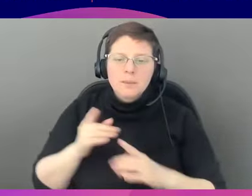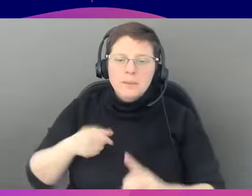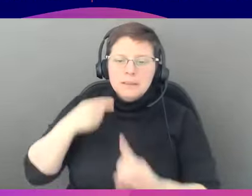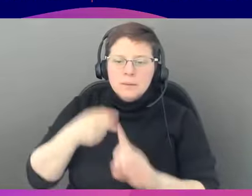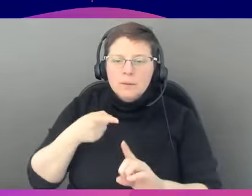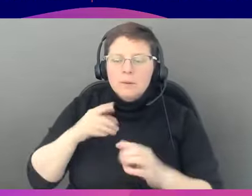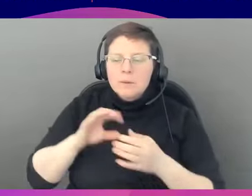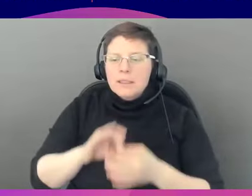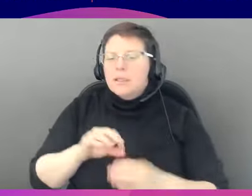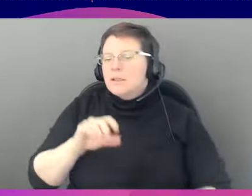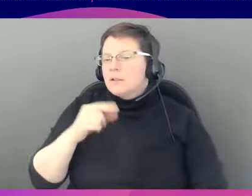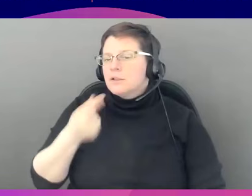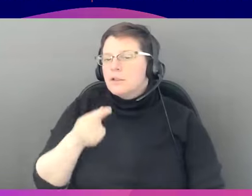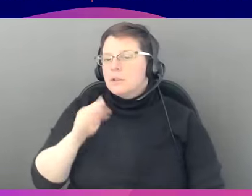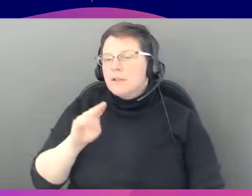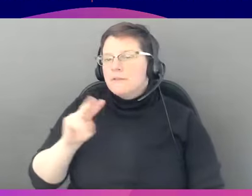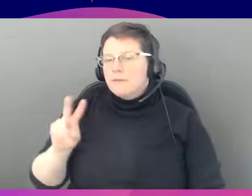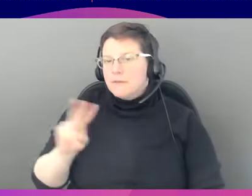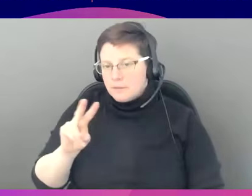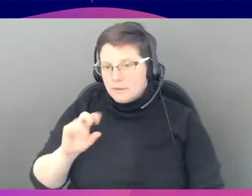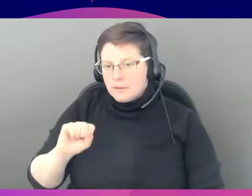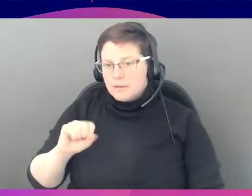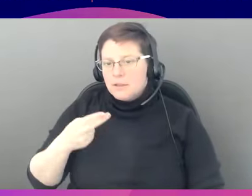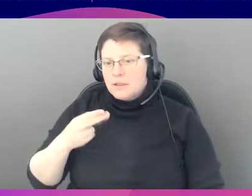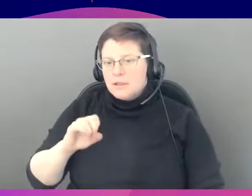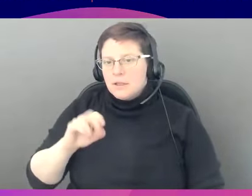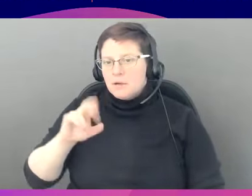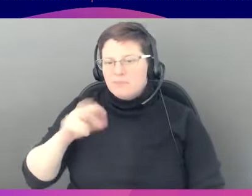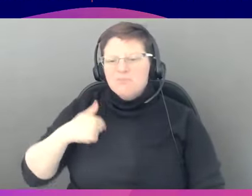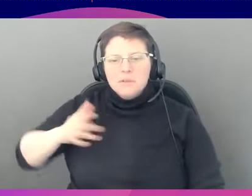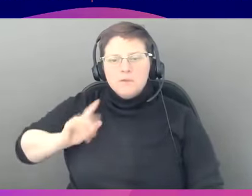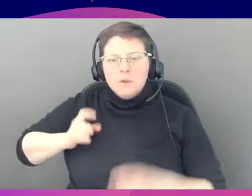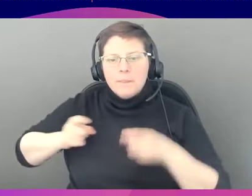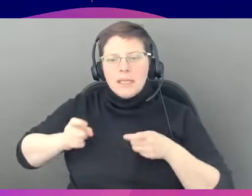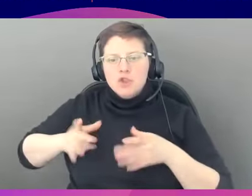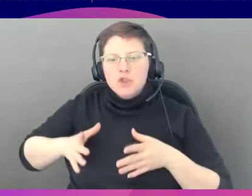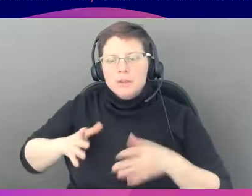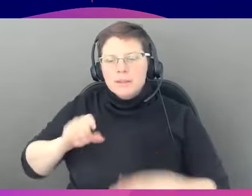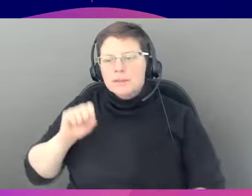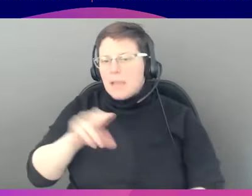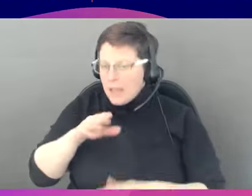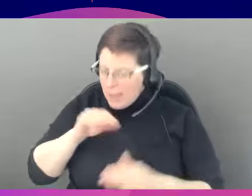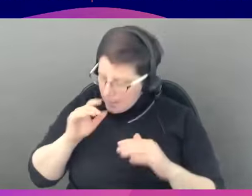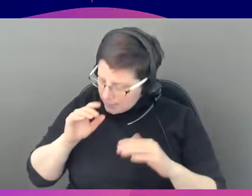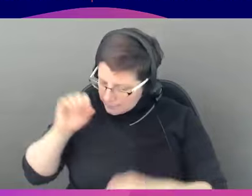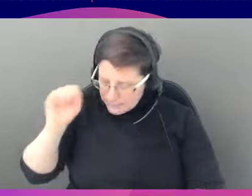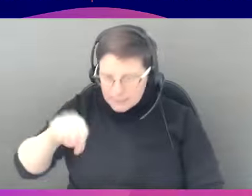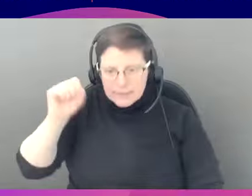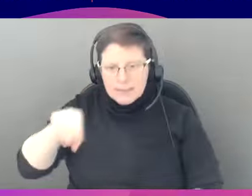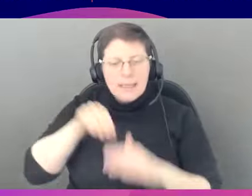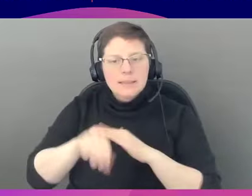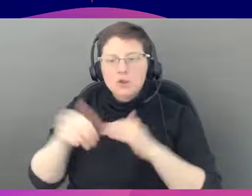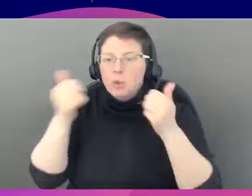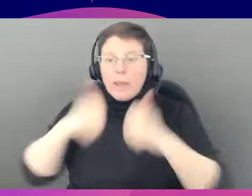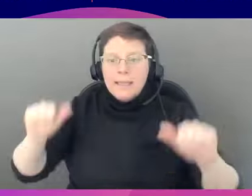shelters, I can speak as a previous gender-based violence shelter manager. Absolutely, our services were accessible to anyone